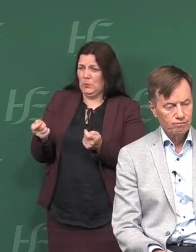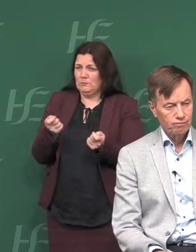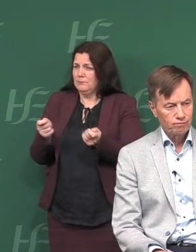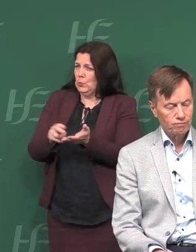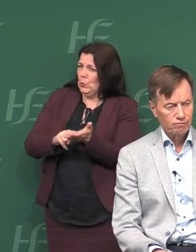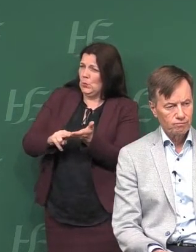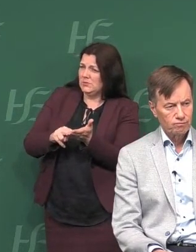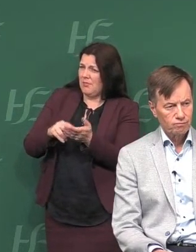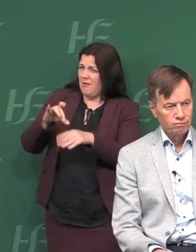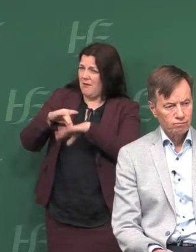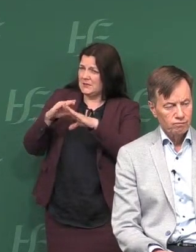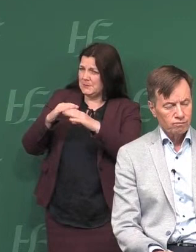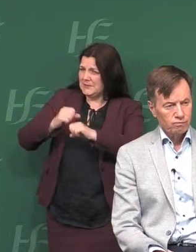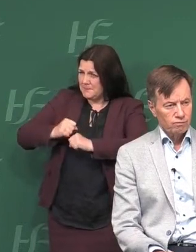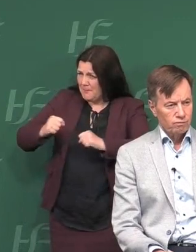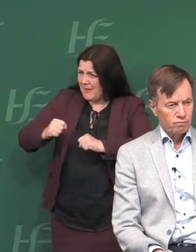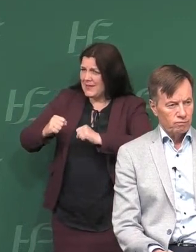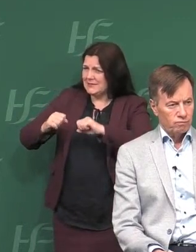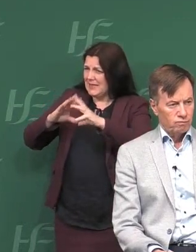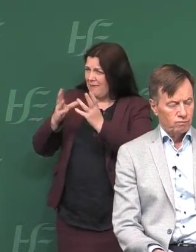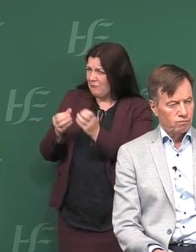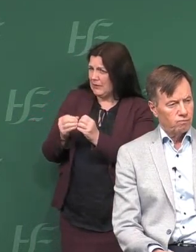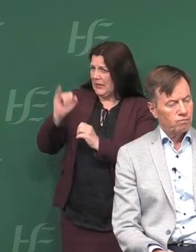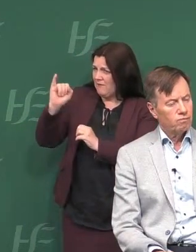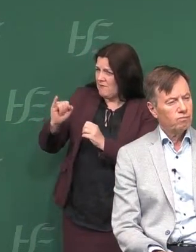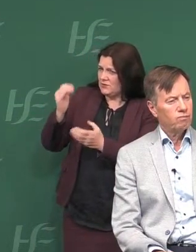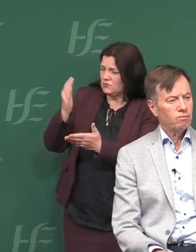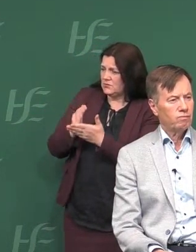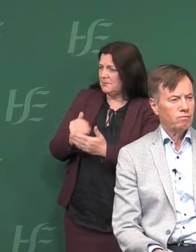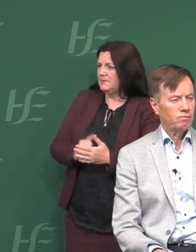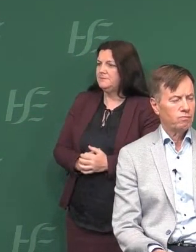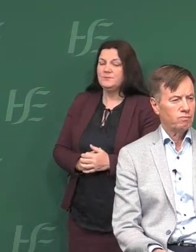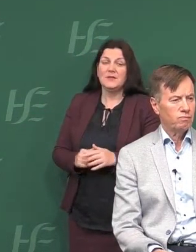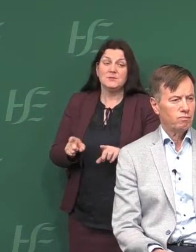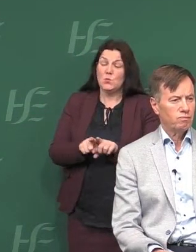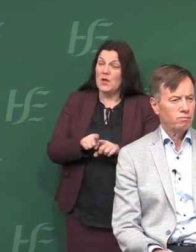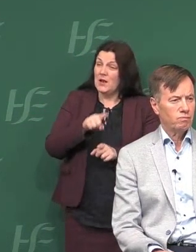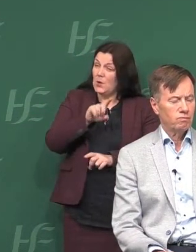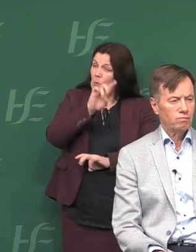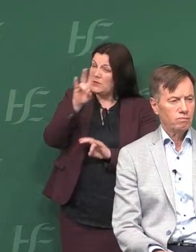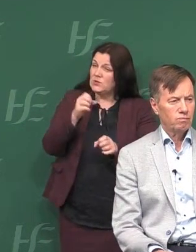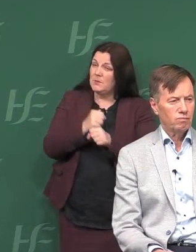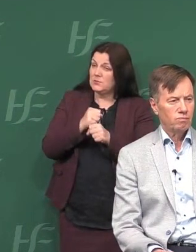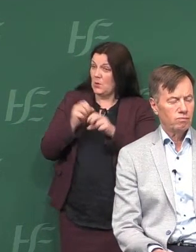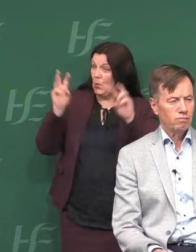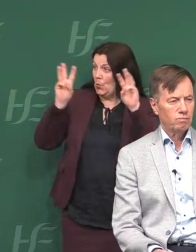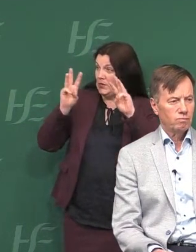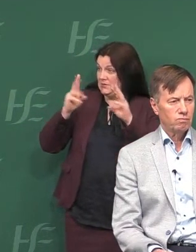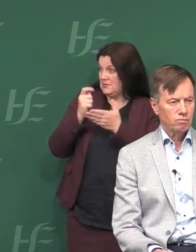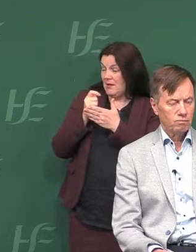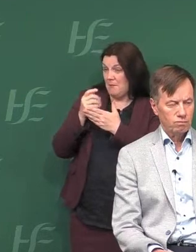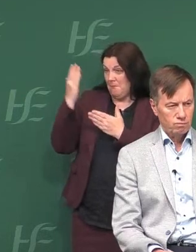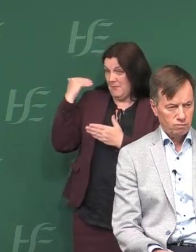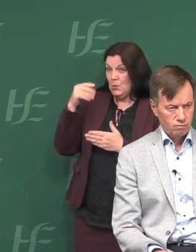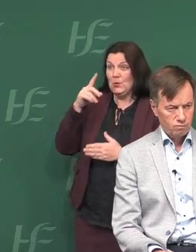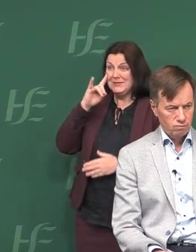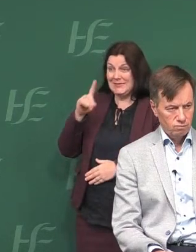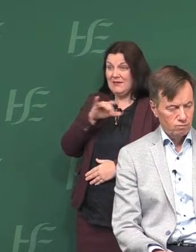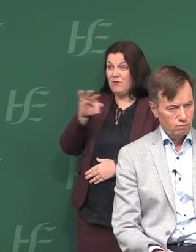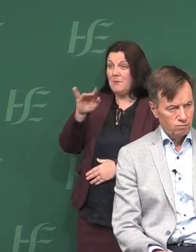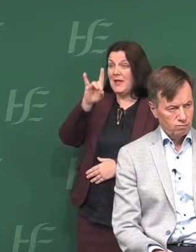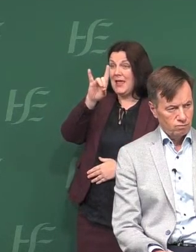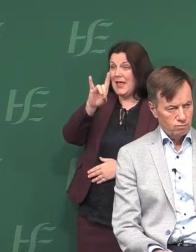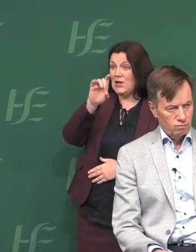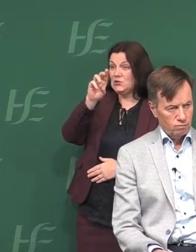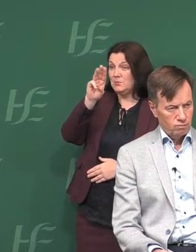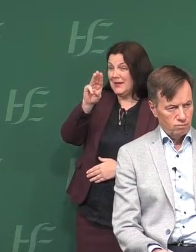And, I suppose perhaps also for yourself, Liam Woods, in the winter season just past, I mean, we could see from the HPSC